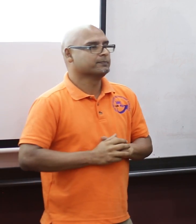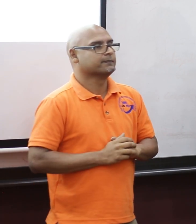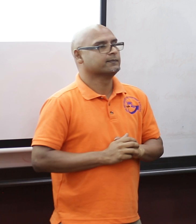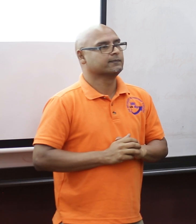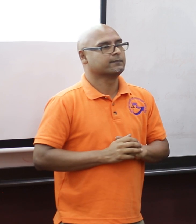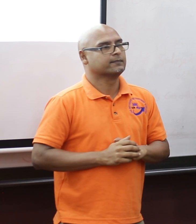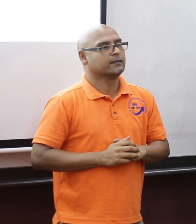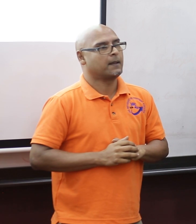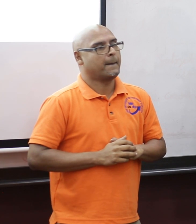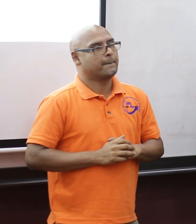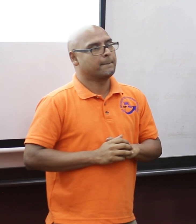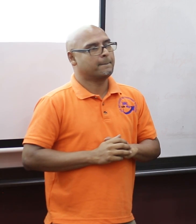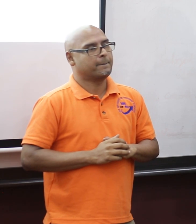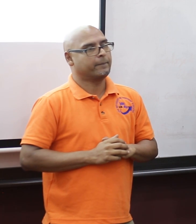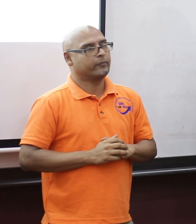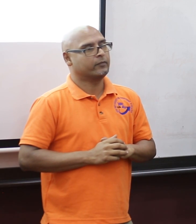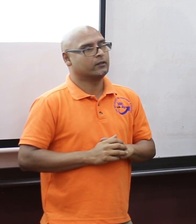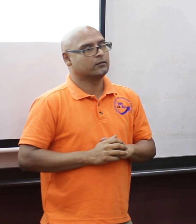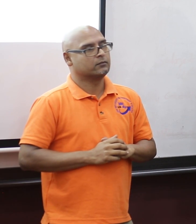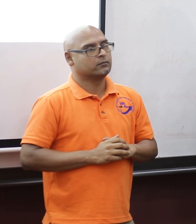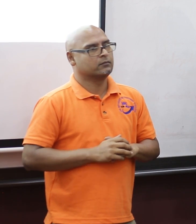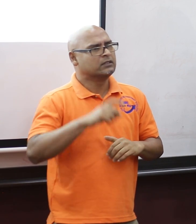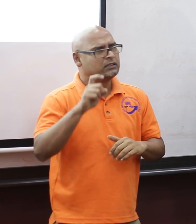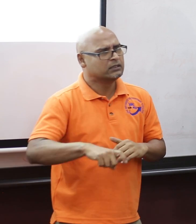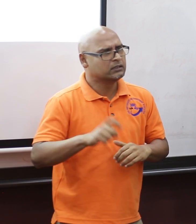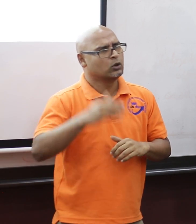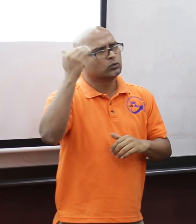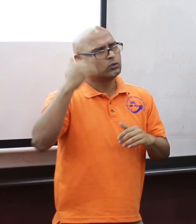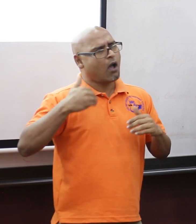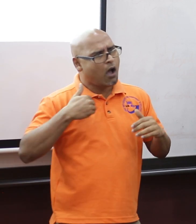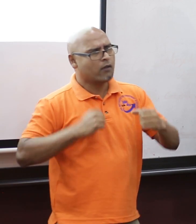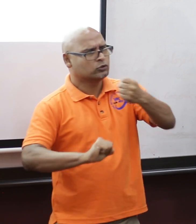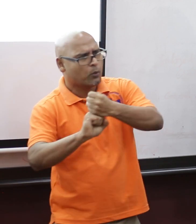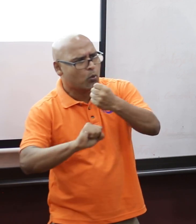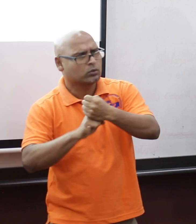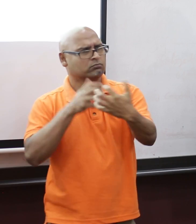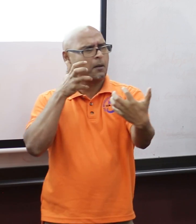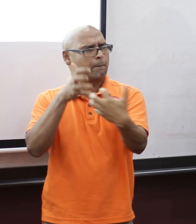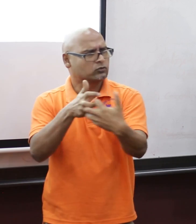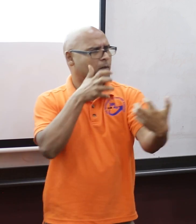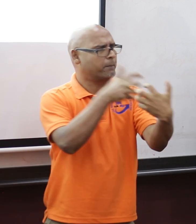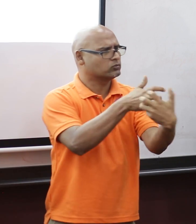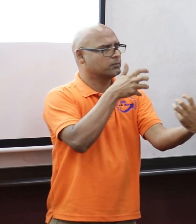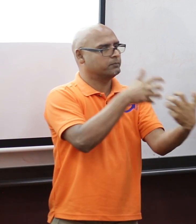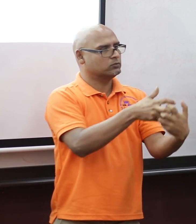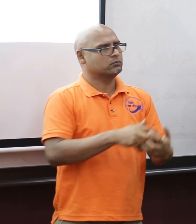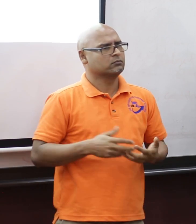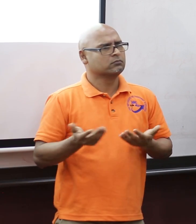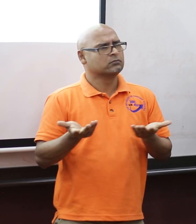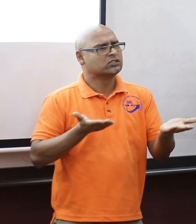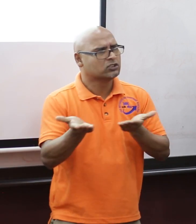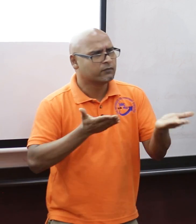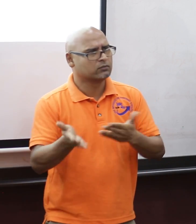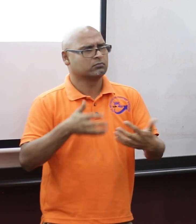It's a provision for appropriate individualized support and services to all students. Teachers in inclusive